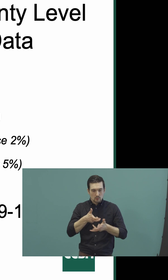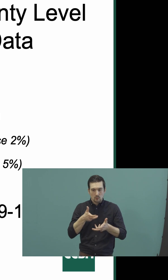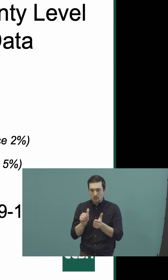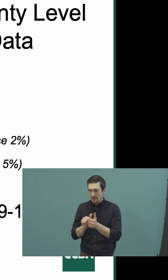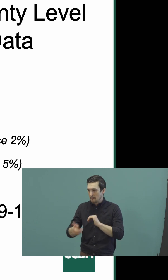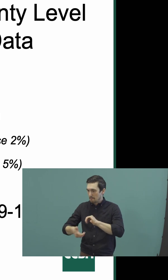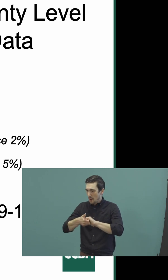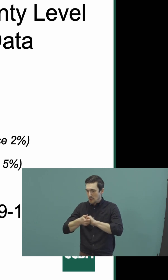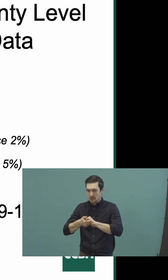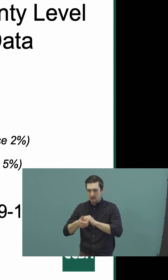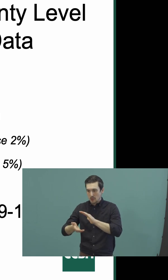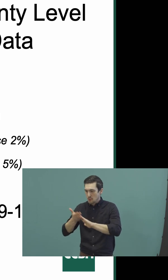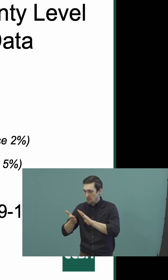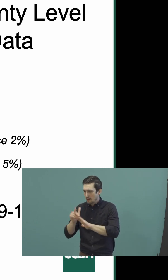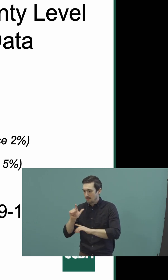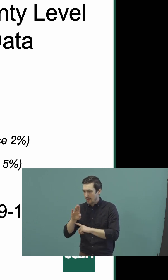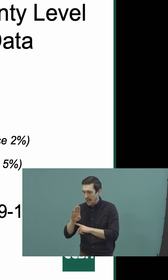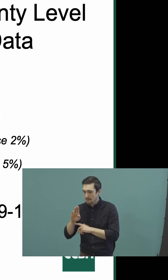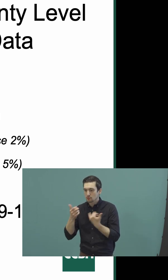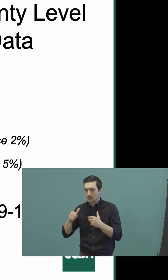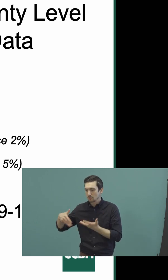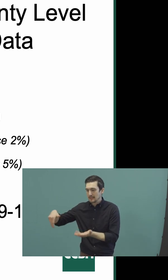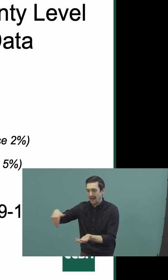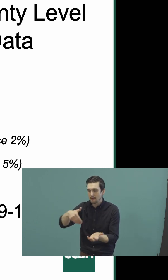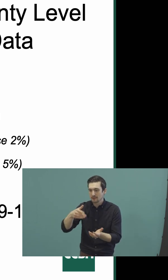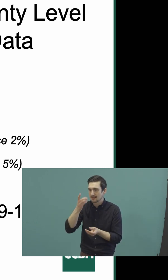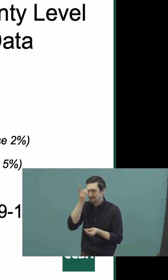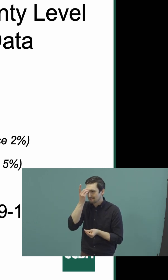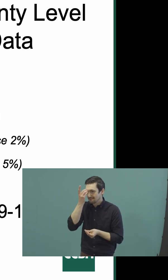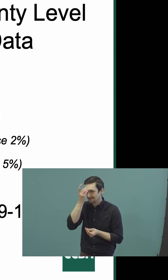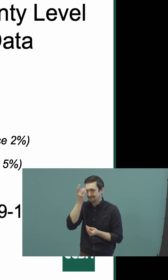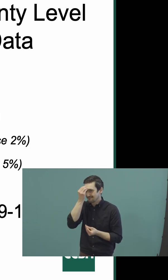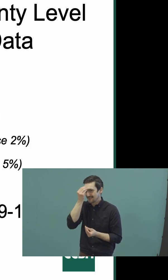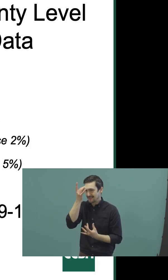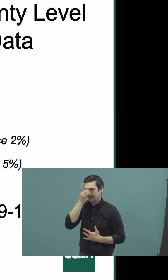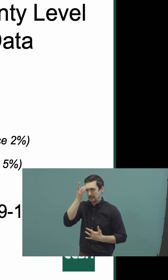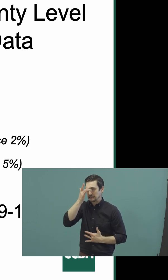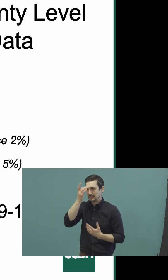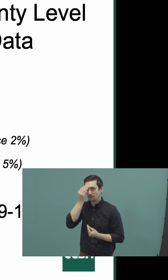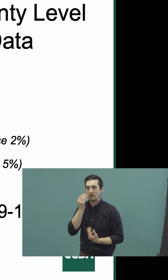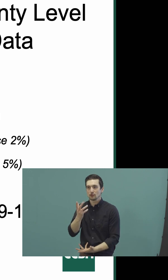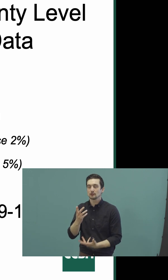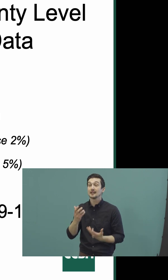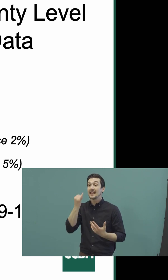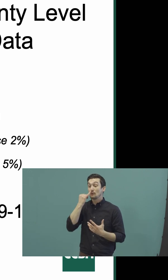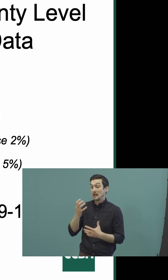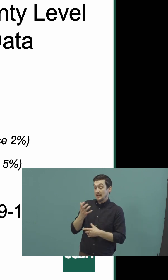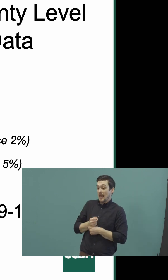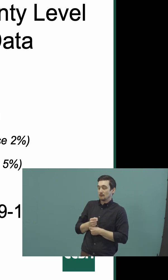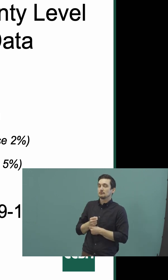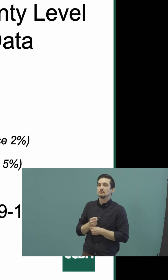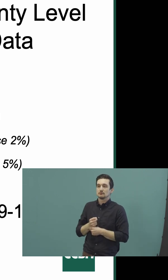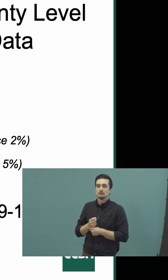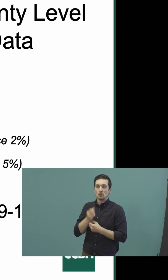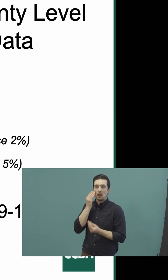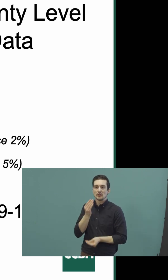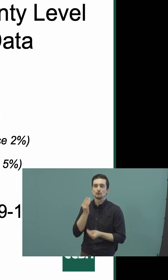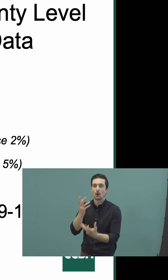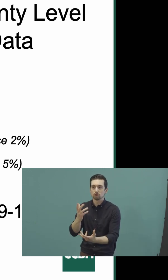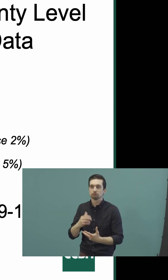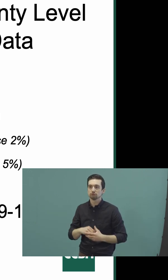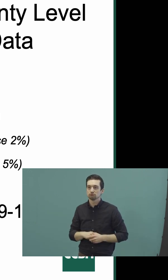to obtain as much of that as we can. And if that becomes available, we will present it to you after analysis, and it would